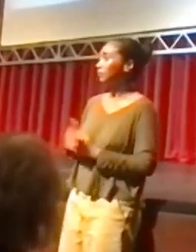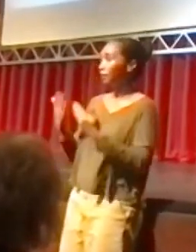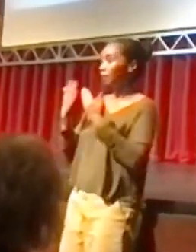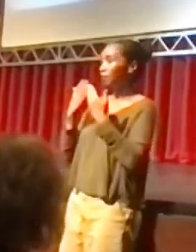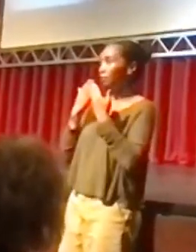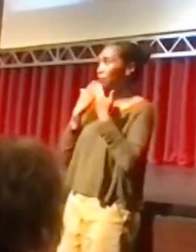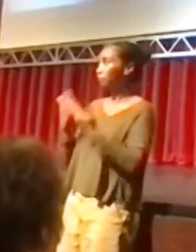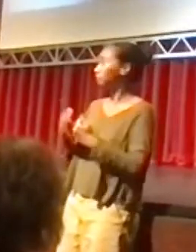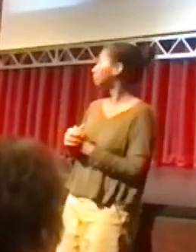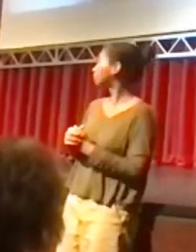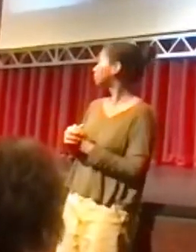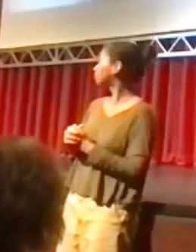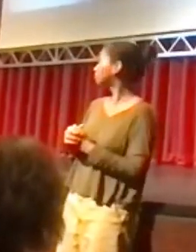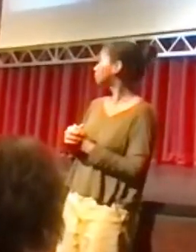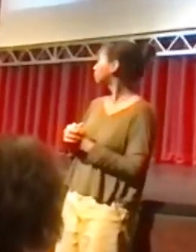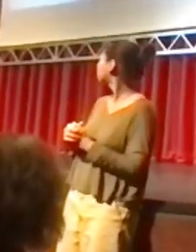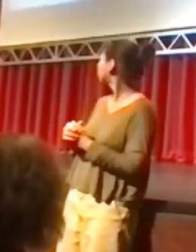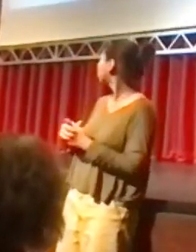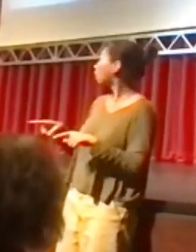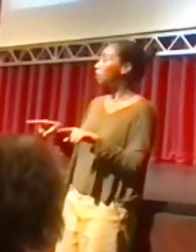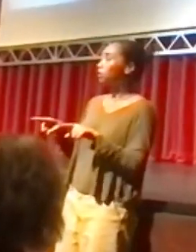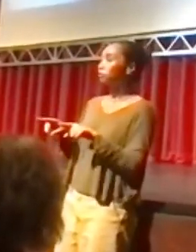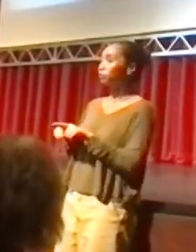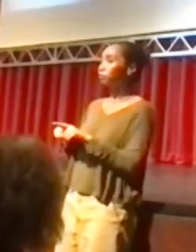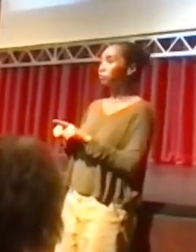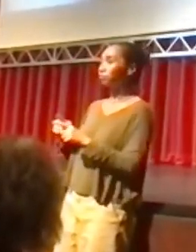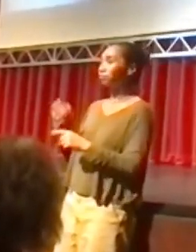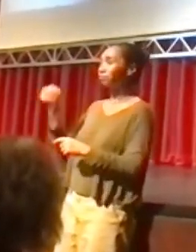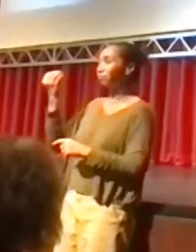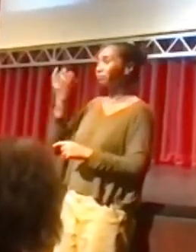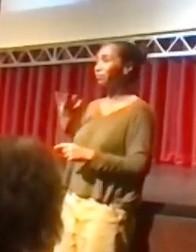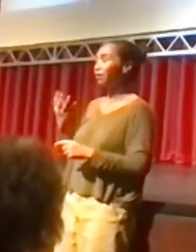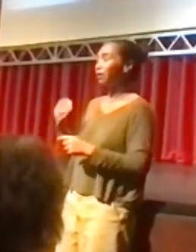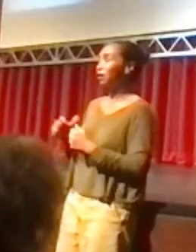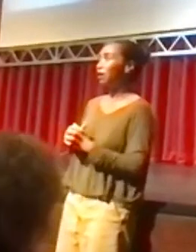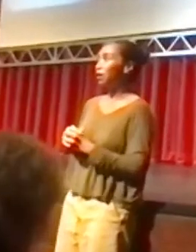Thank you, Tyler. It was also pointed out to me that